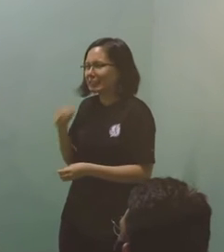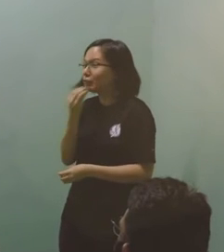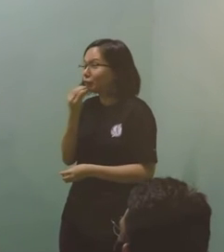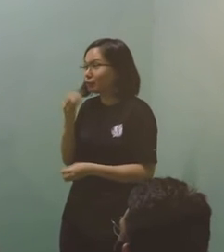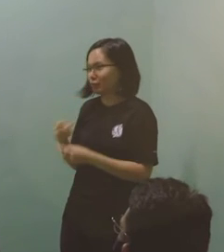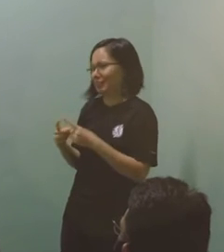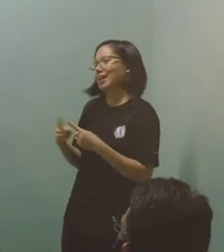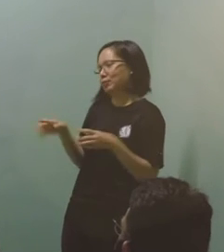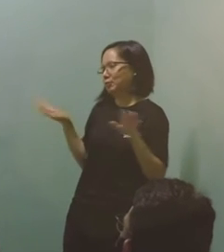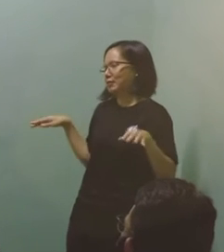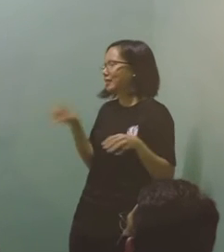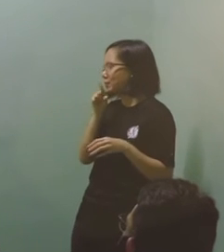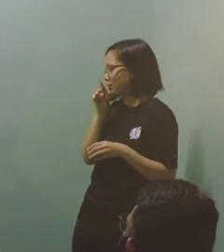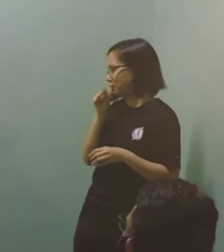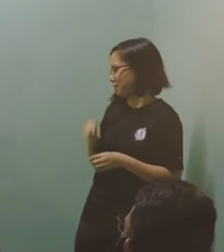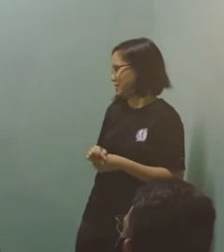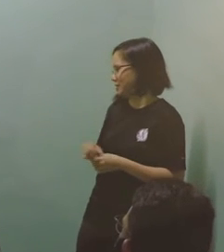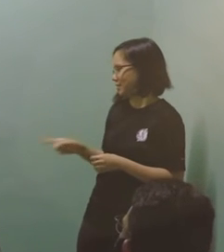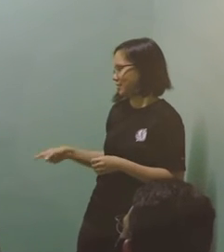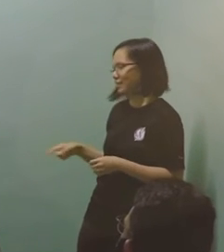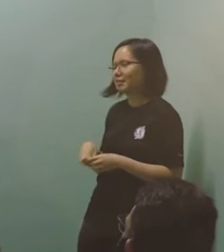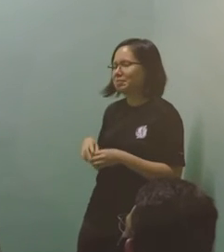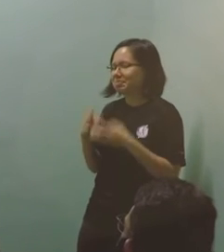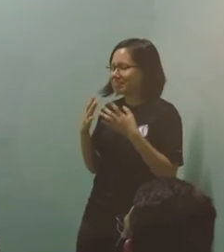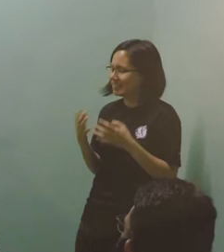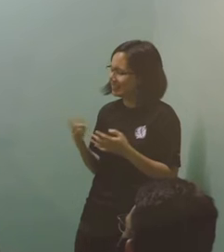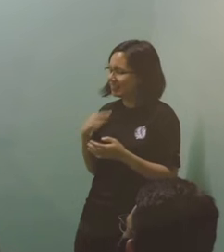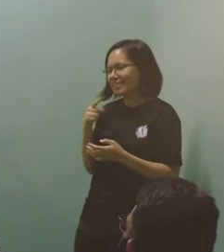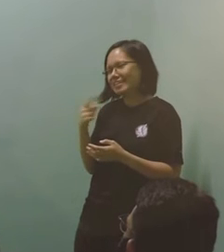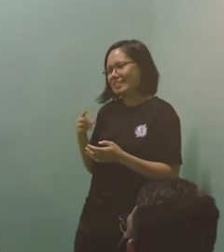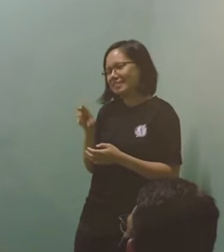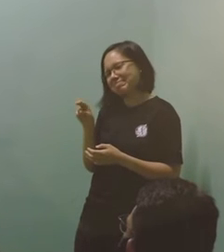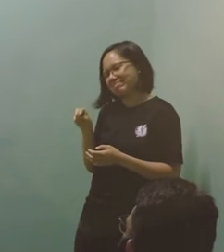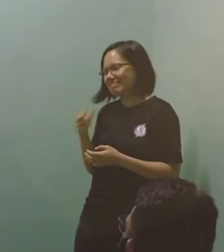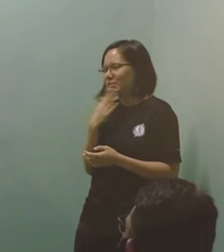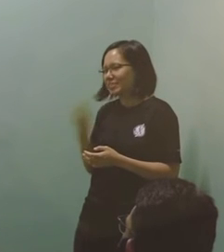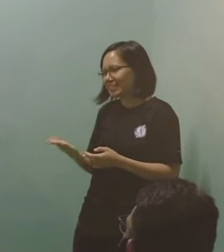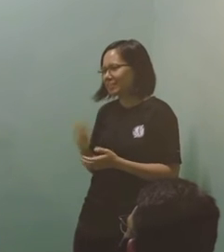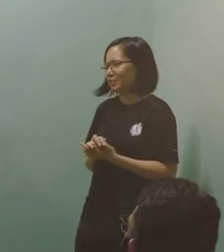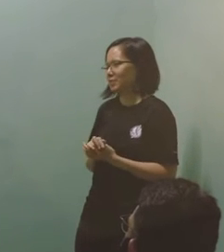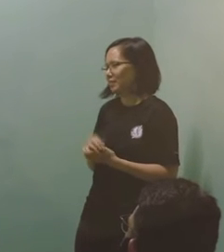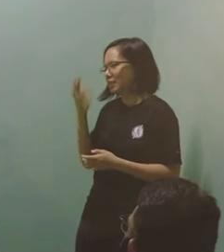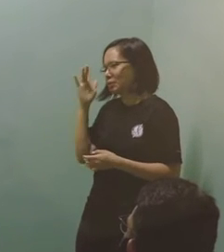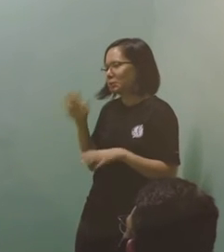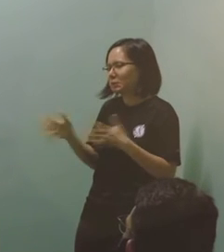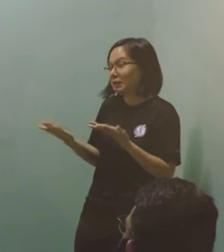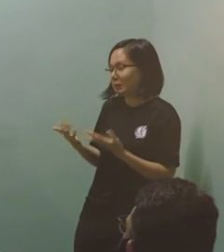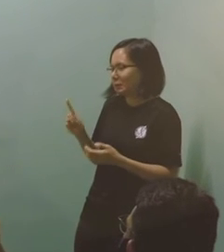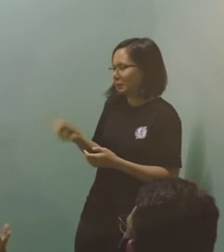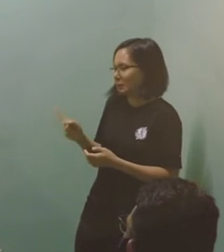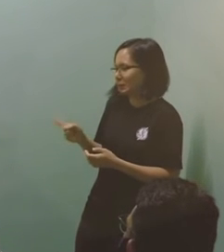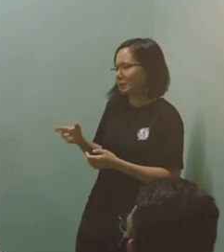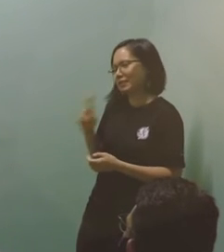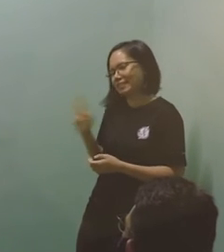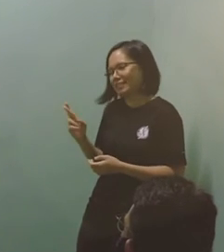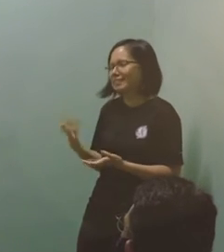weird situation. And sadly, I just said no thank you because I didn't know how to scold her. Okay, scold her isn't the right word to use, but